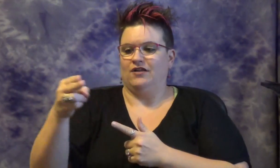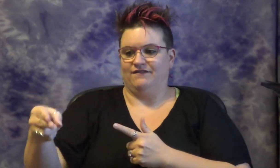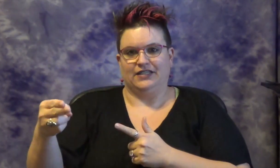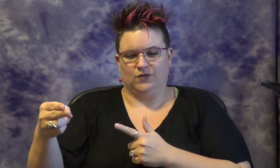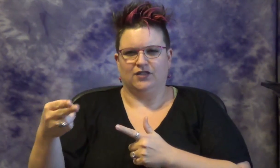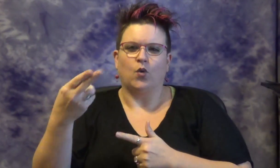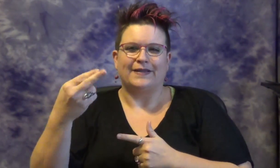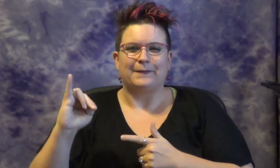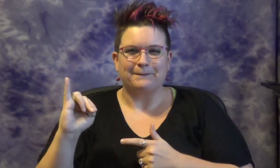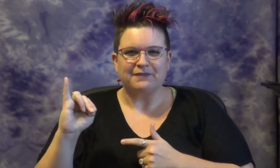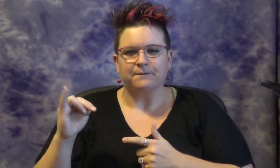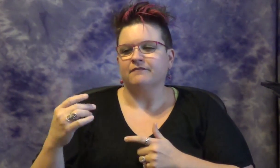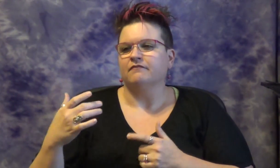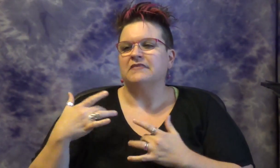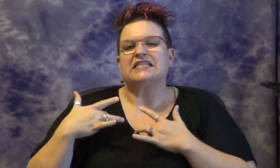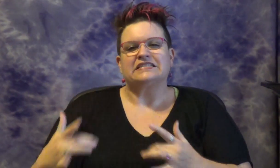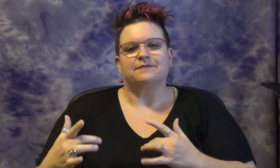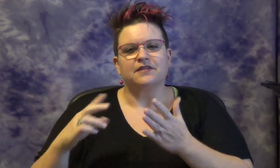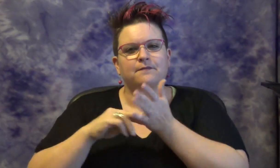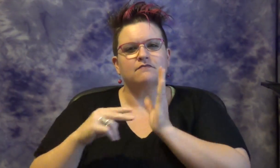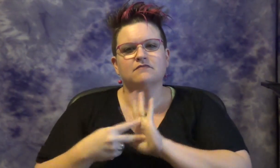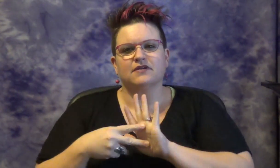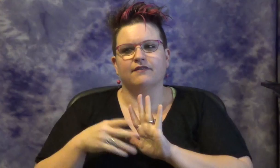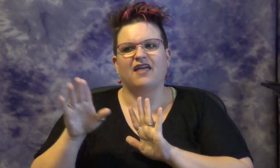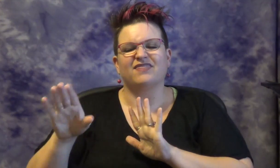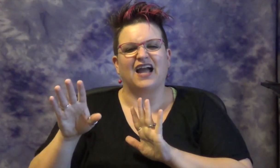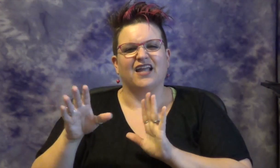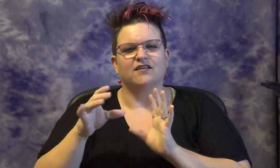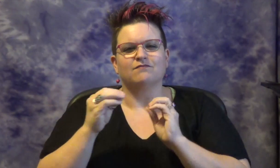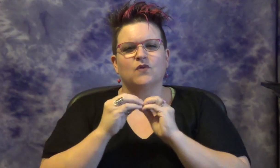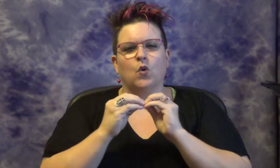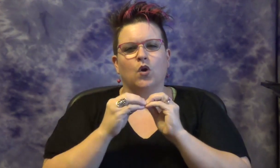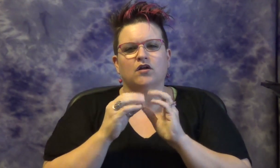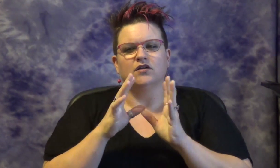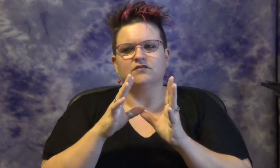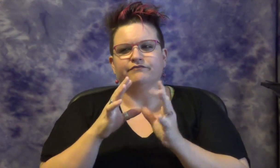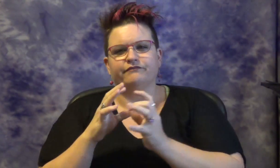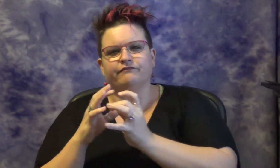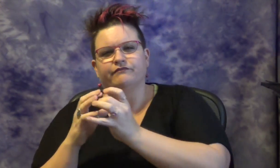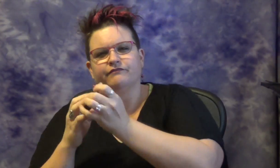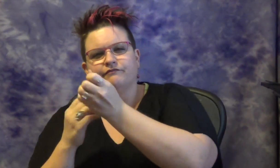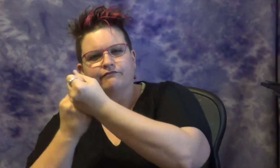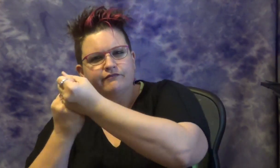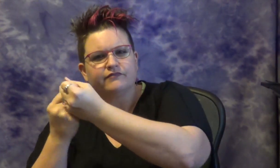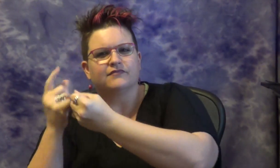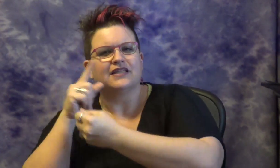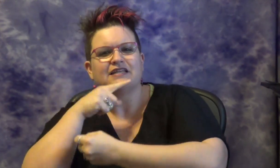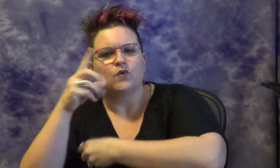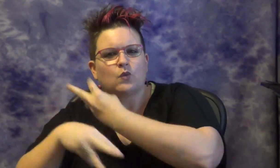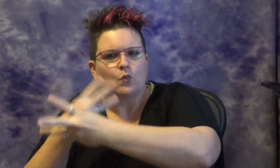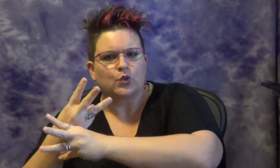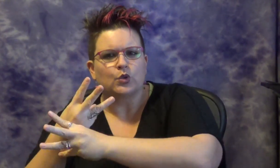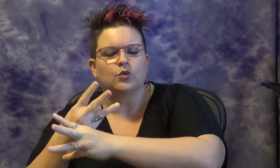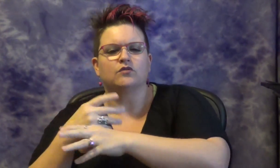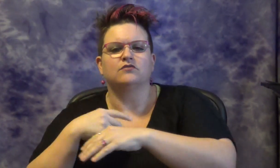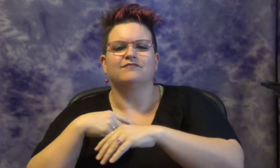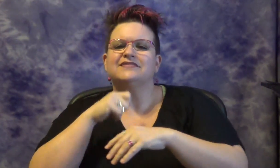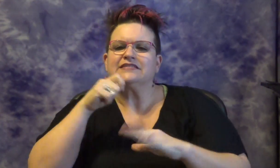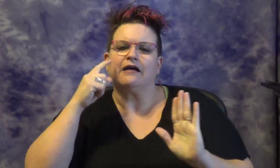If the person is hard of hearing, or if they label themselves as hearing impaired, normally that means that they are more